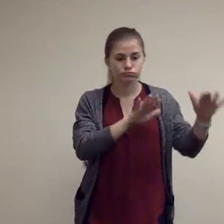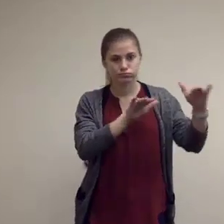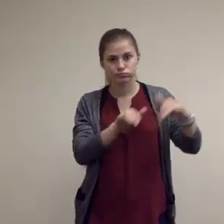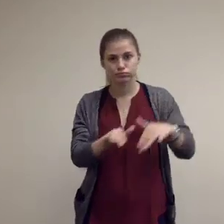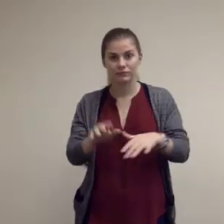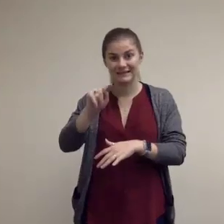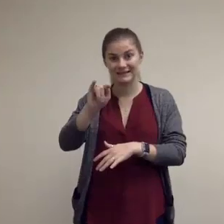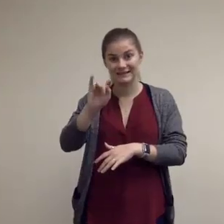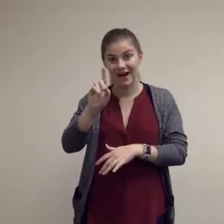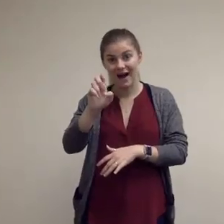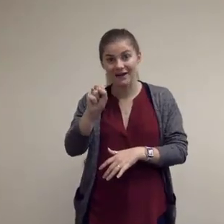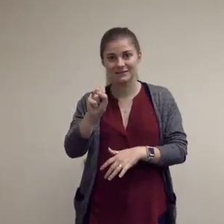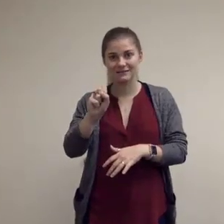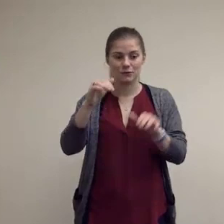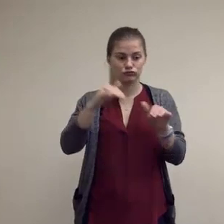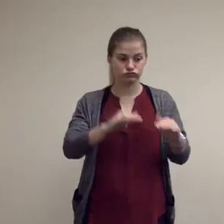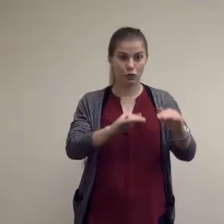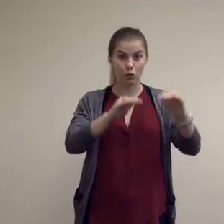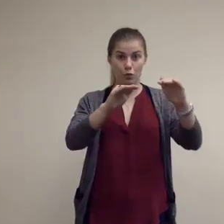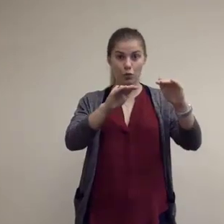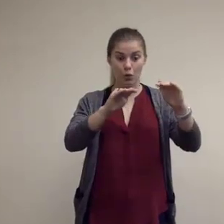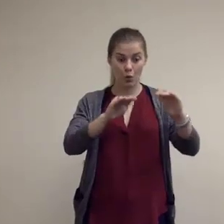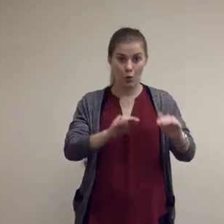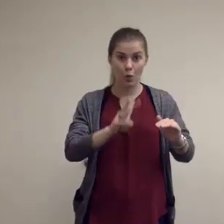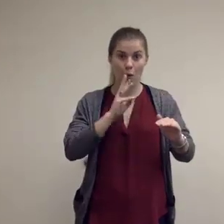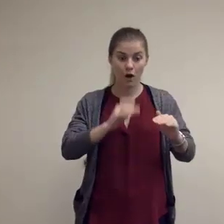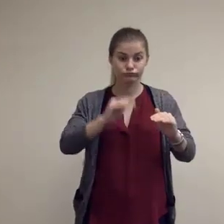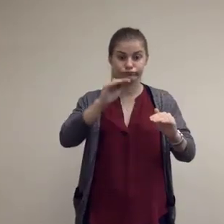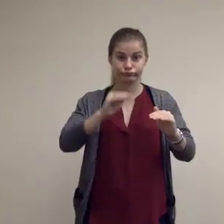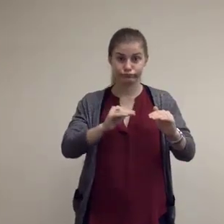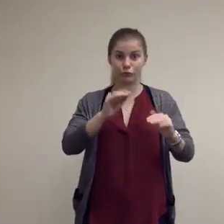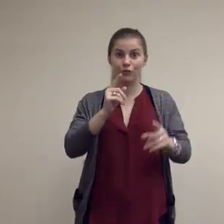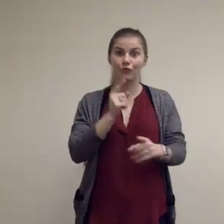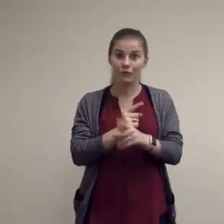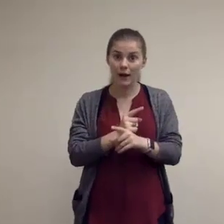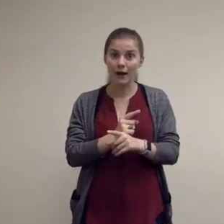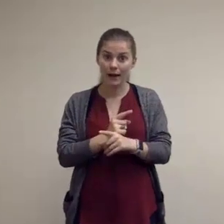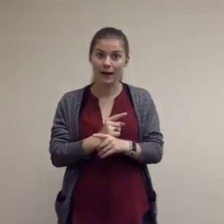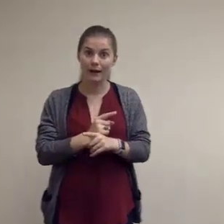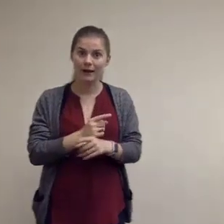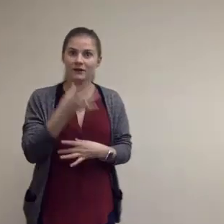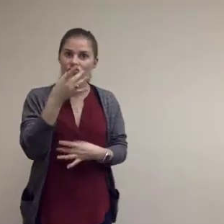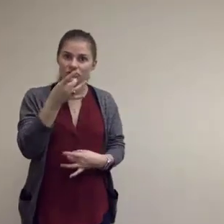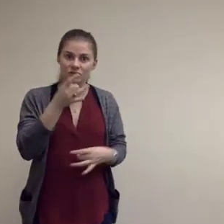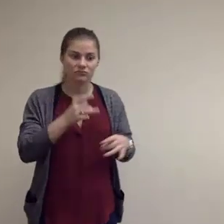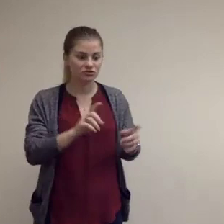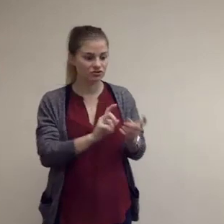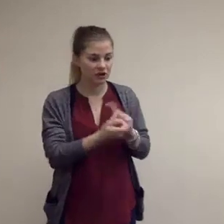doing scientific studies that when there is a full moon out, people get to acting a little weird. Any of you notice that? You've all heard of